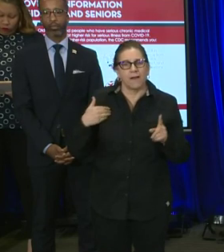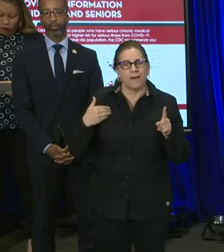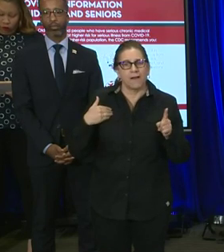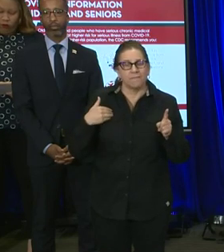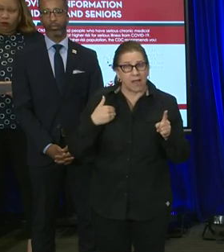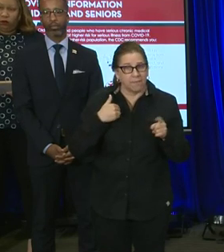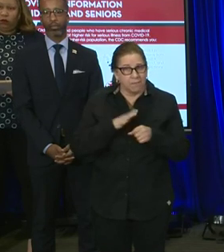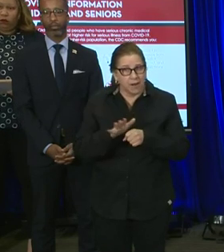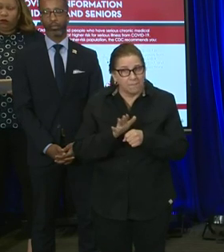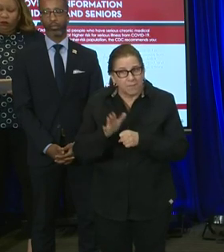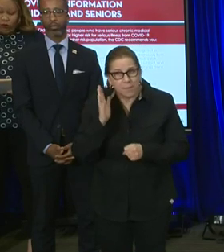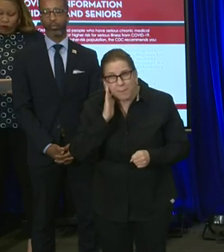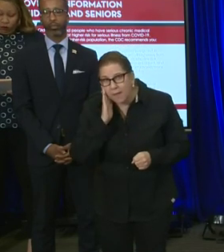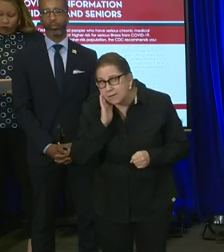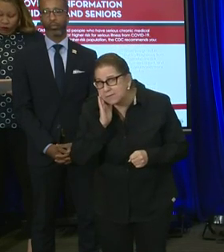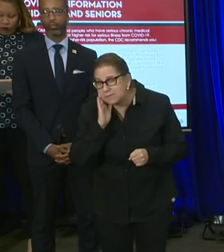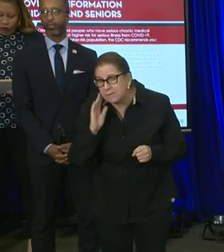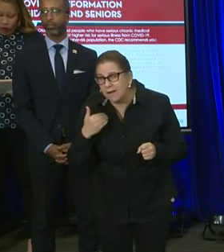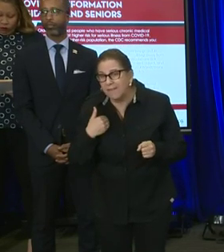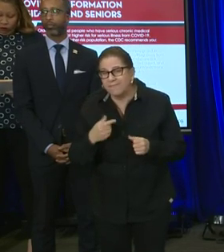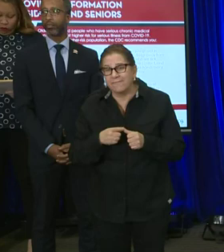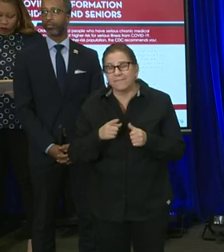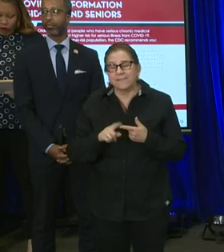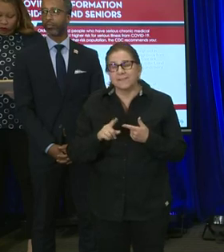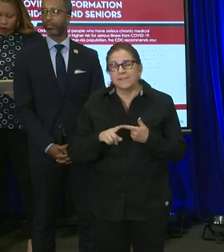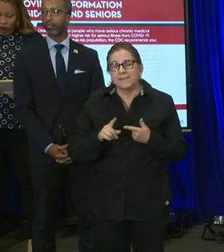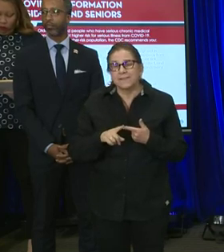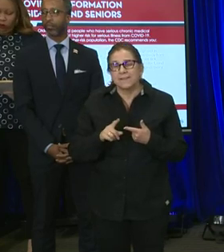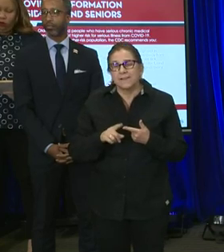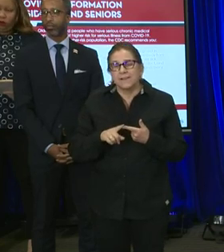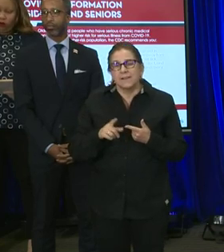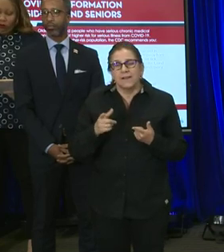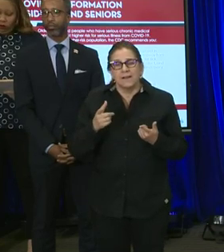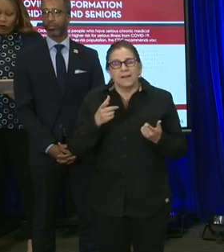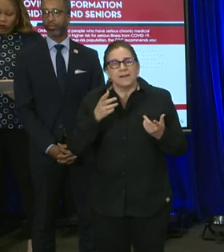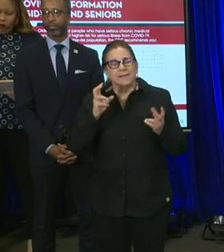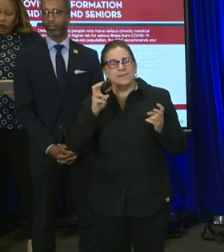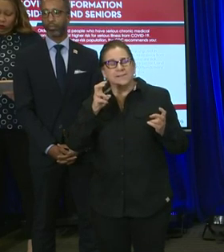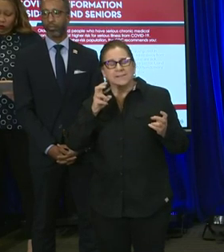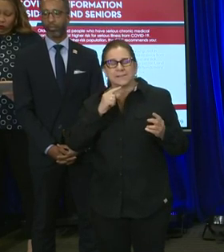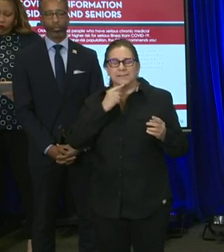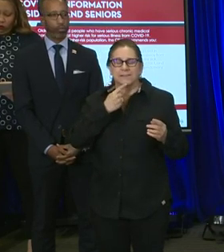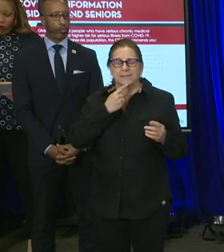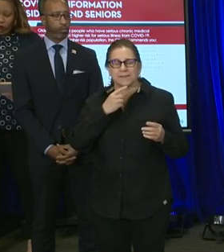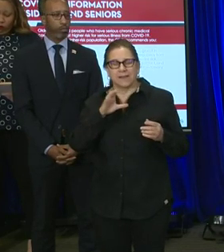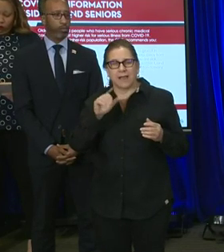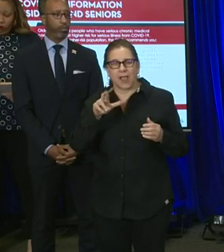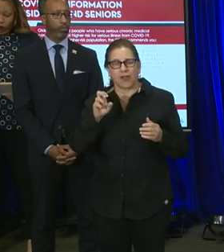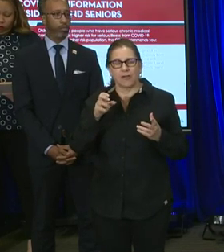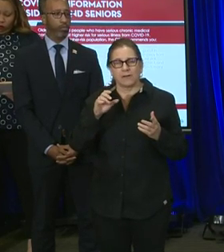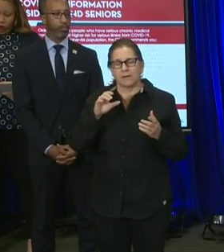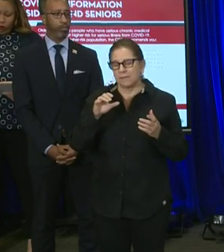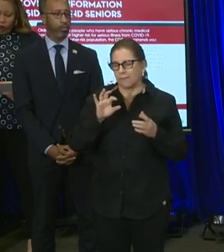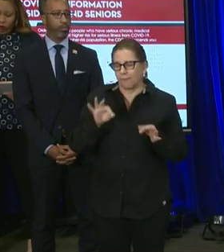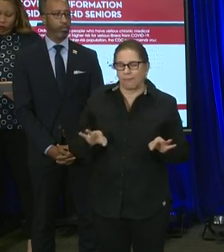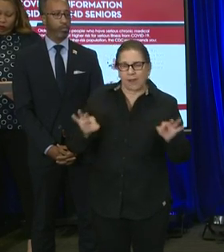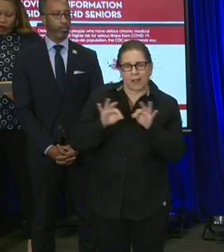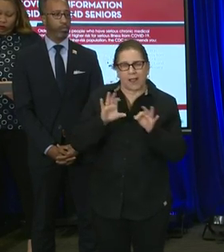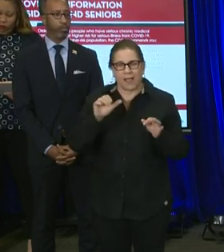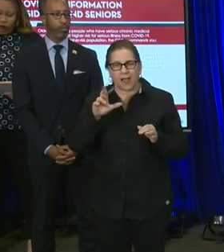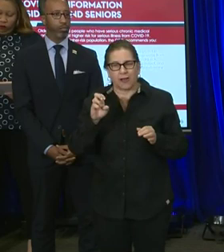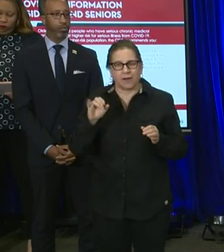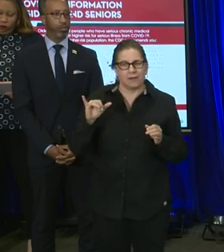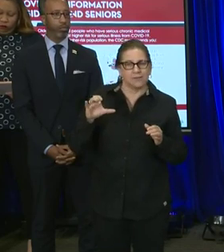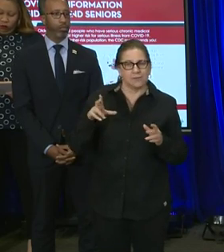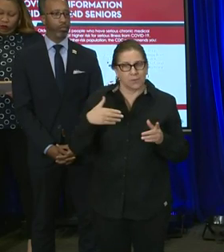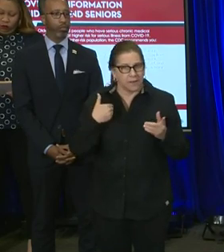provide critical care services in our hospitals, the medical surge capacity, and understanding any needs that they may have as it relates